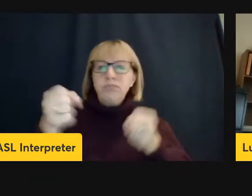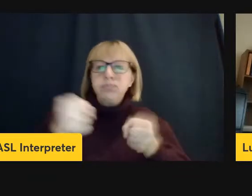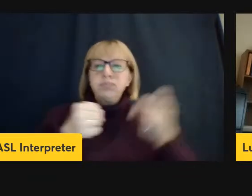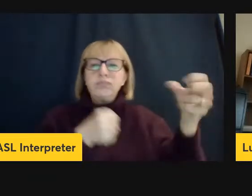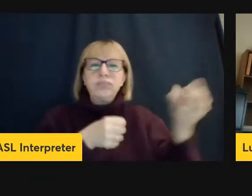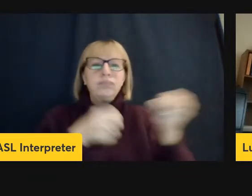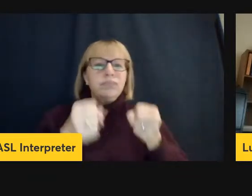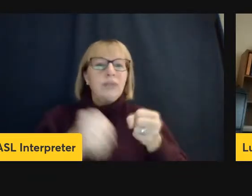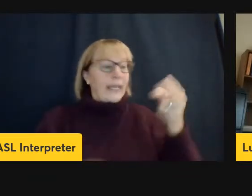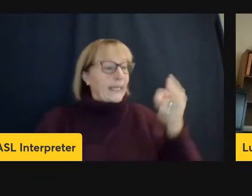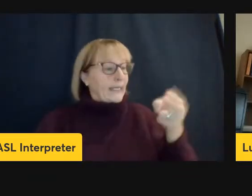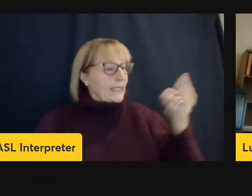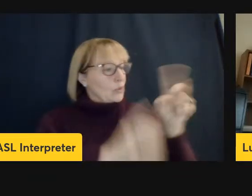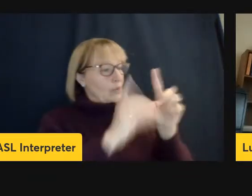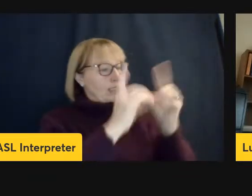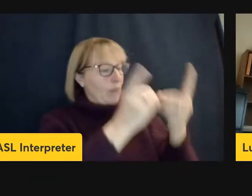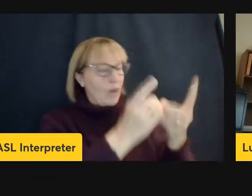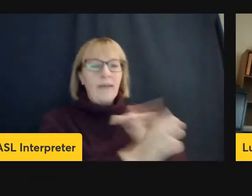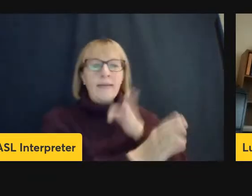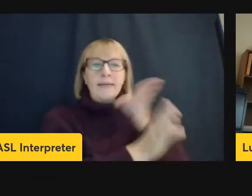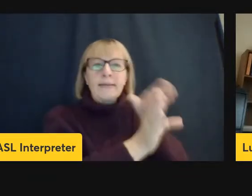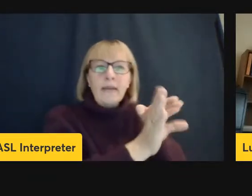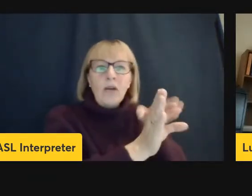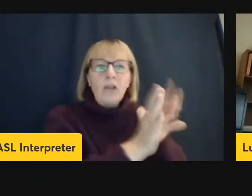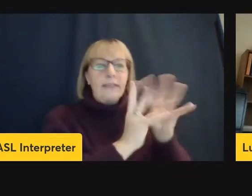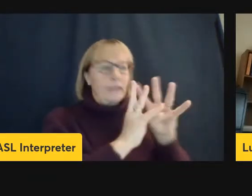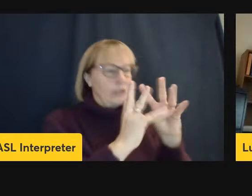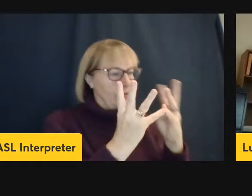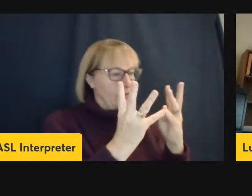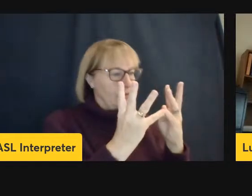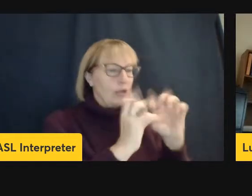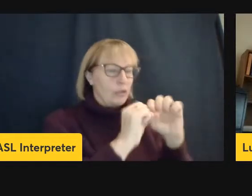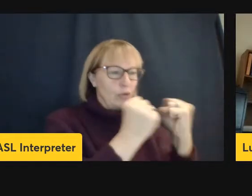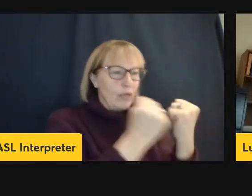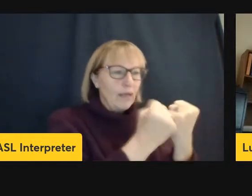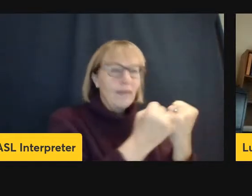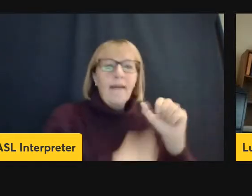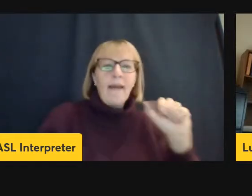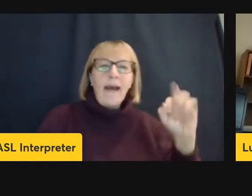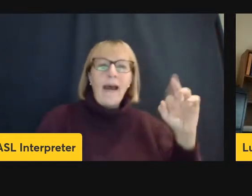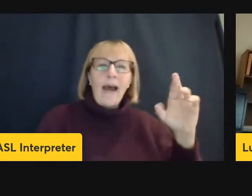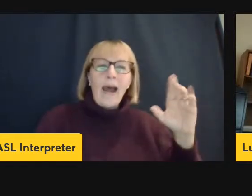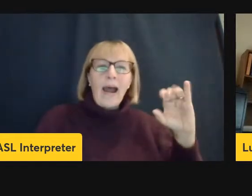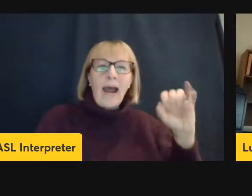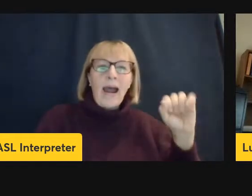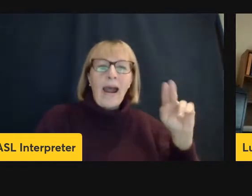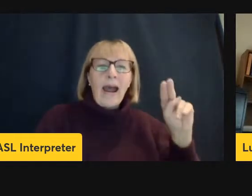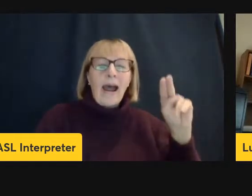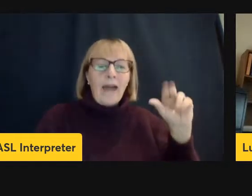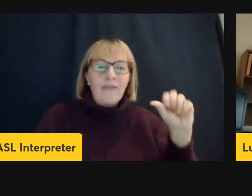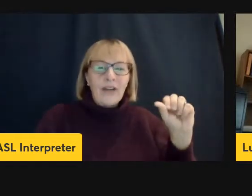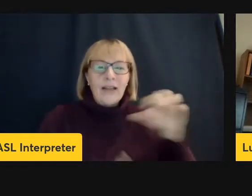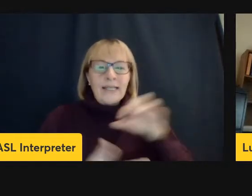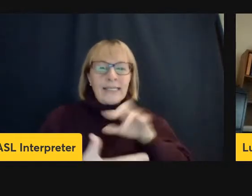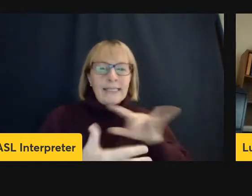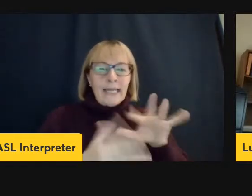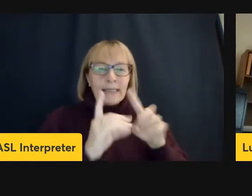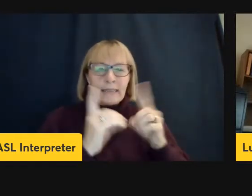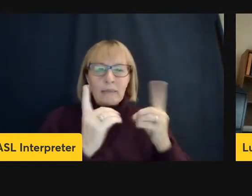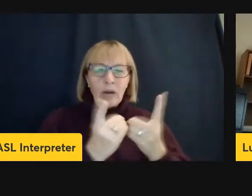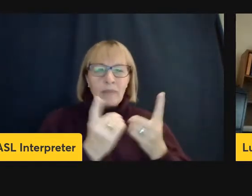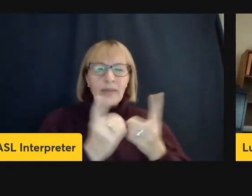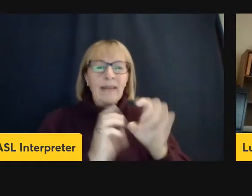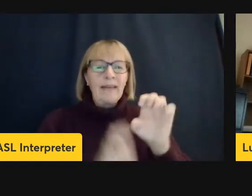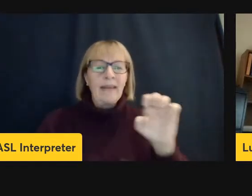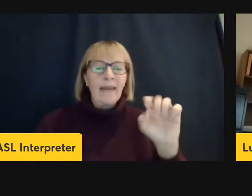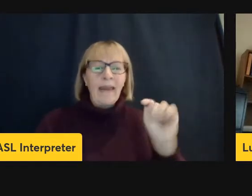departments, sociology departments, anthropology departments, Africana studies departments expanded, as did ethnic